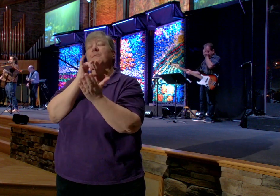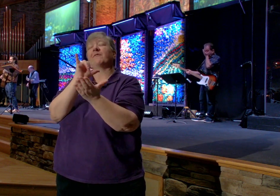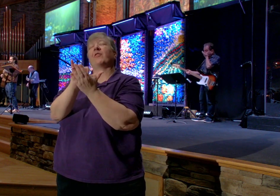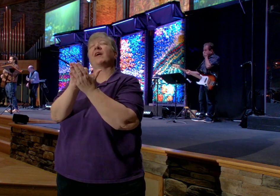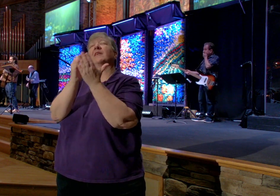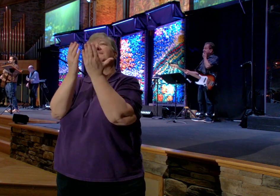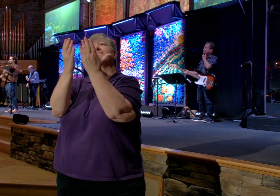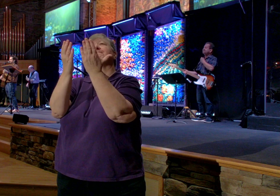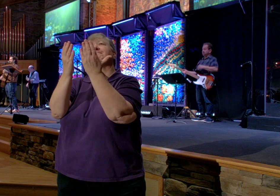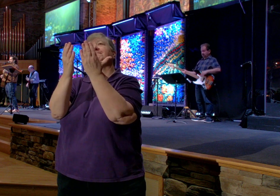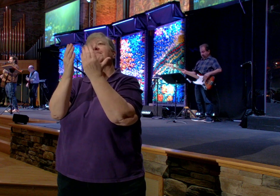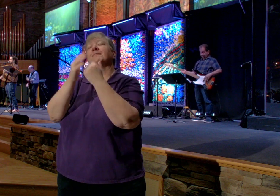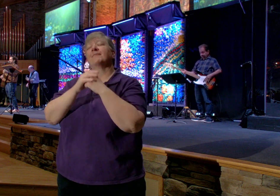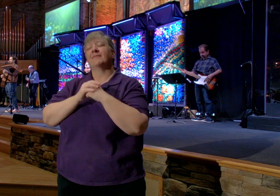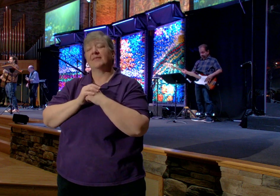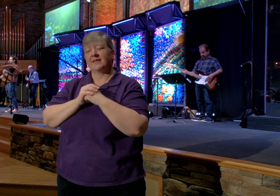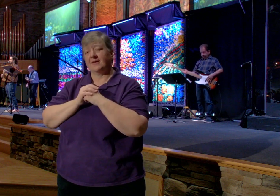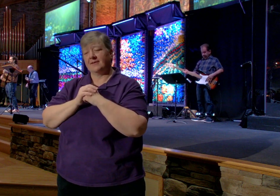for that.